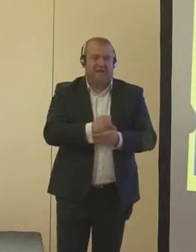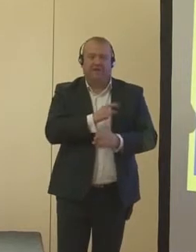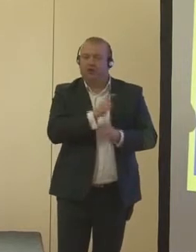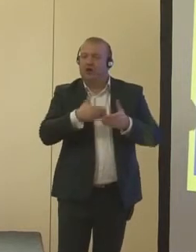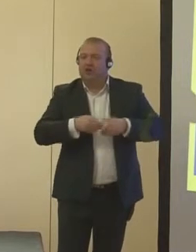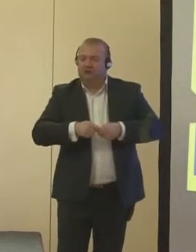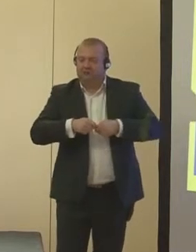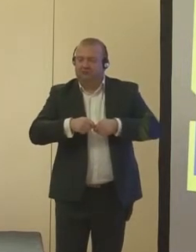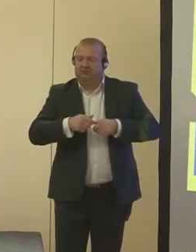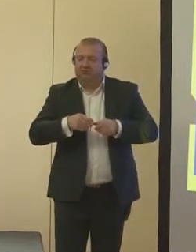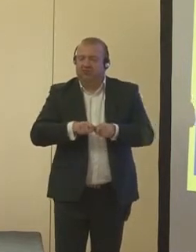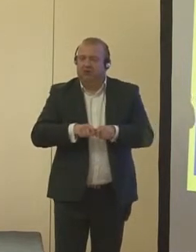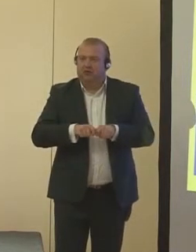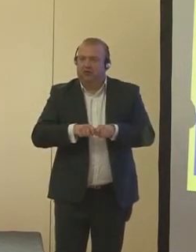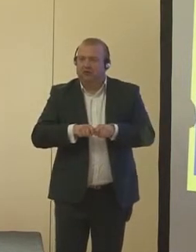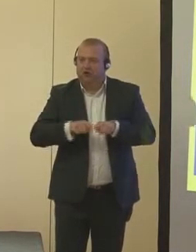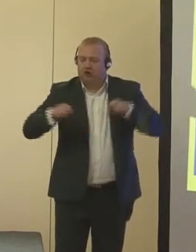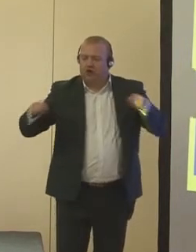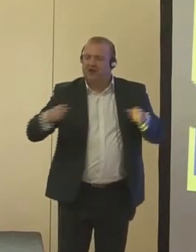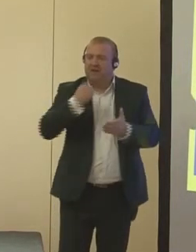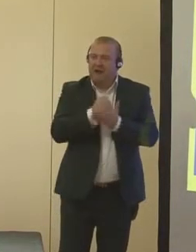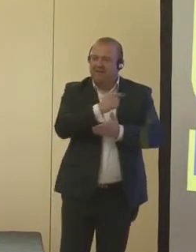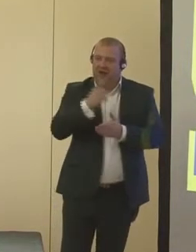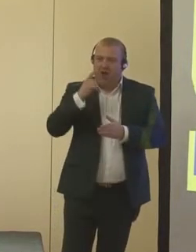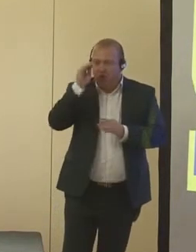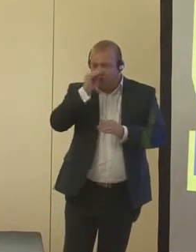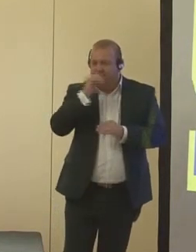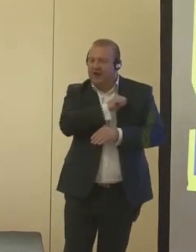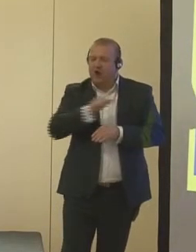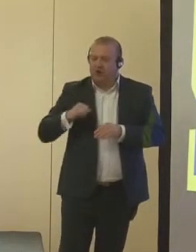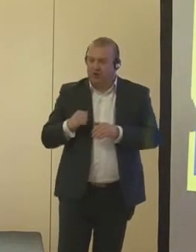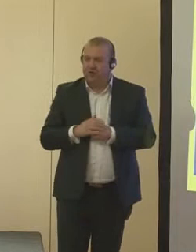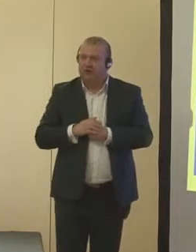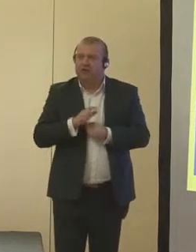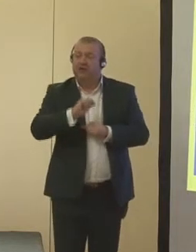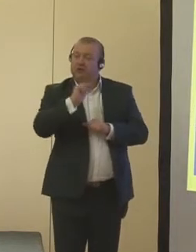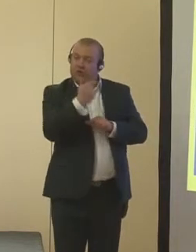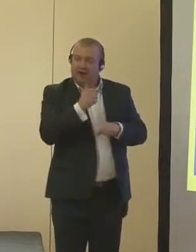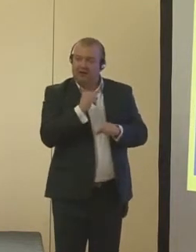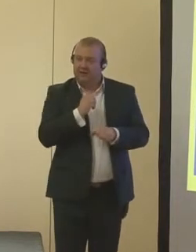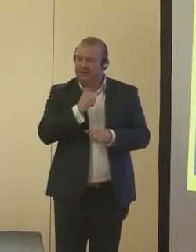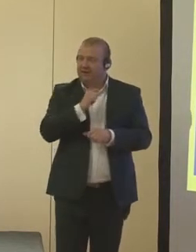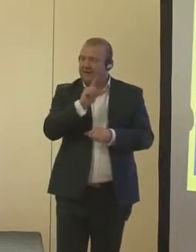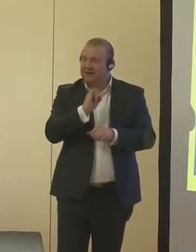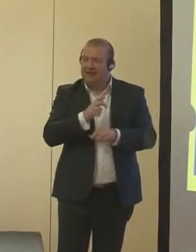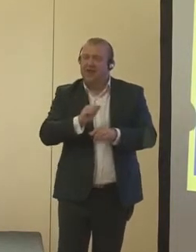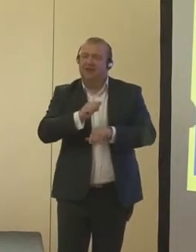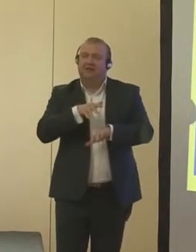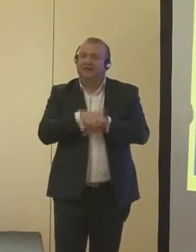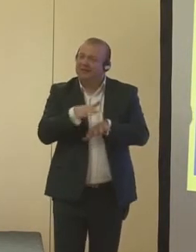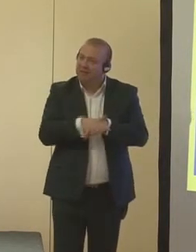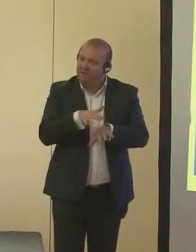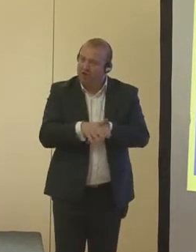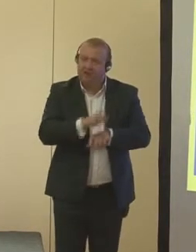The structural principle is that any policy or recommendation shouldn't regard technology as an end in